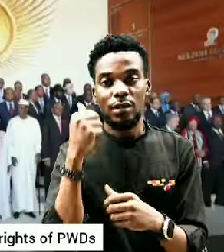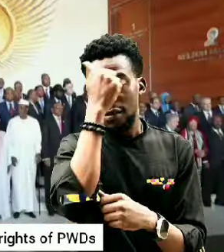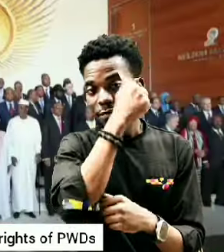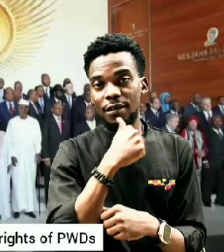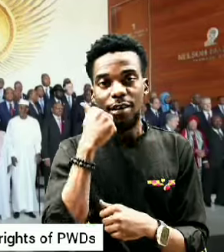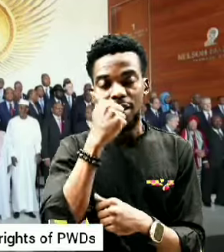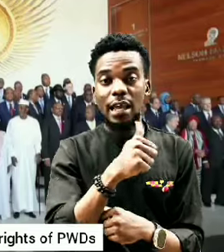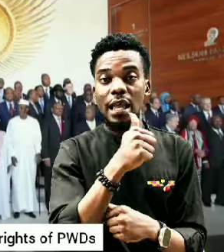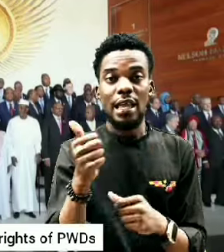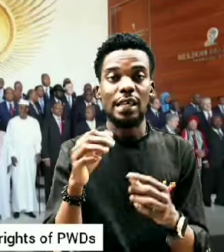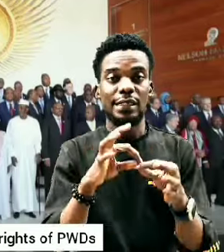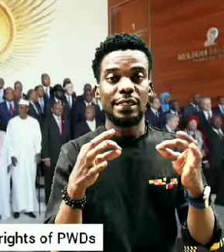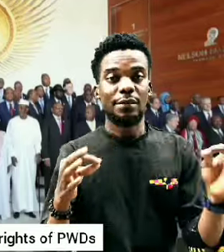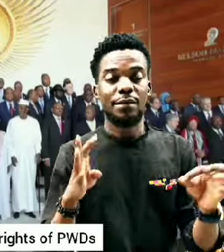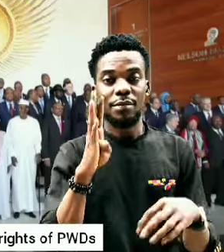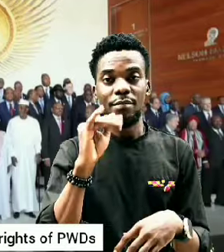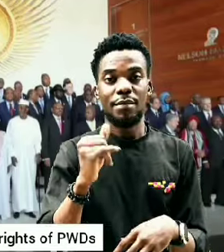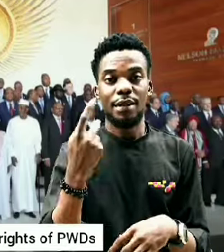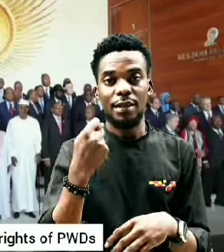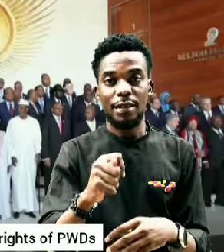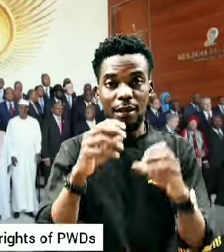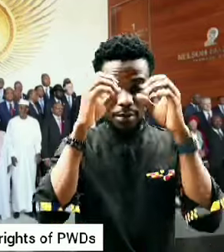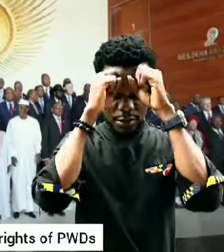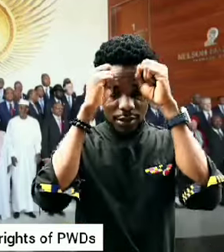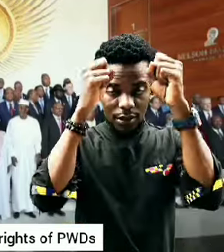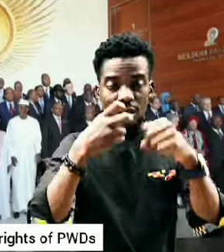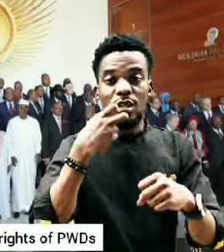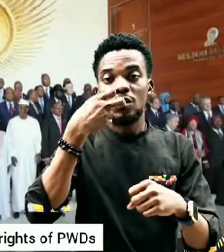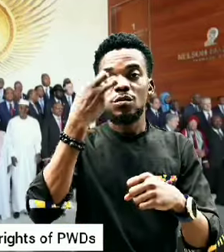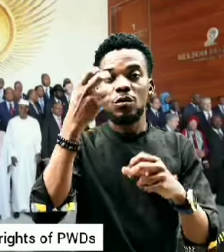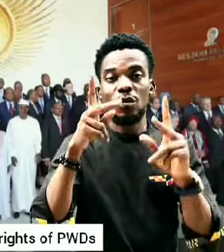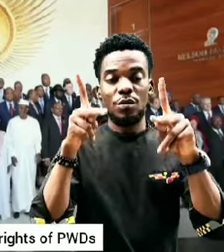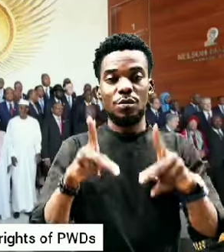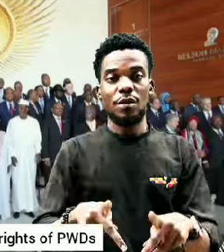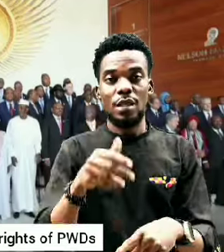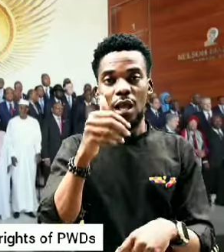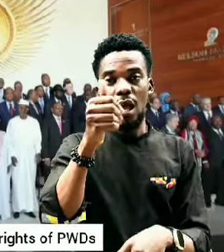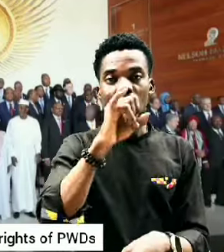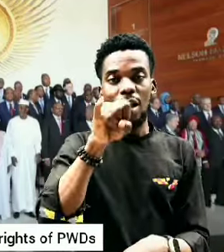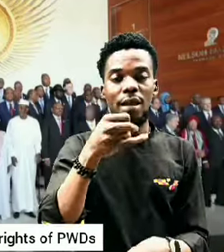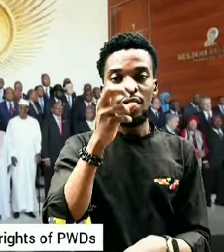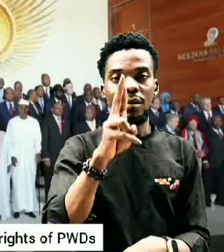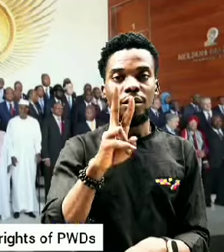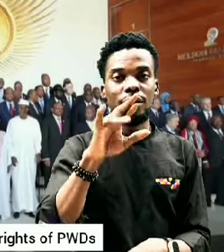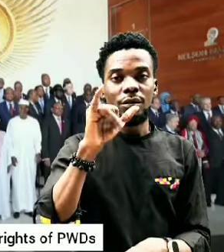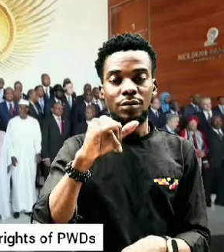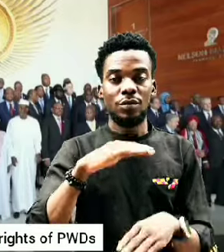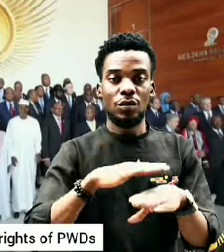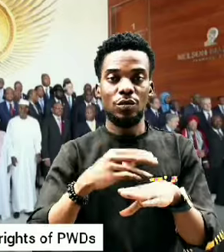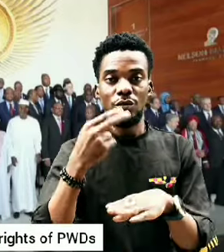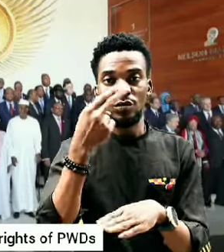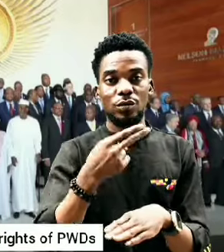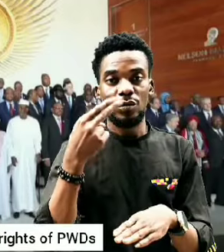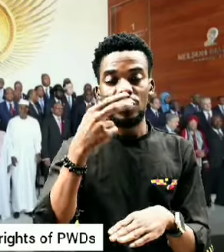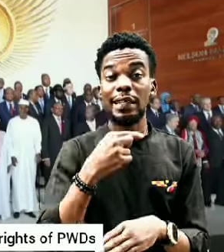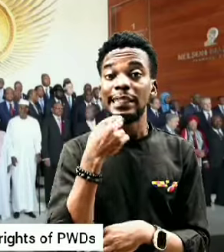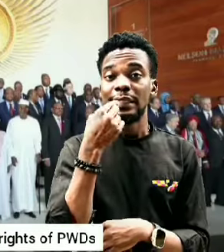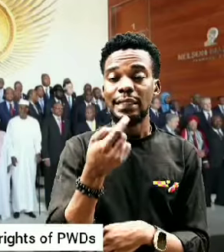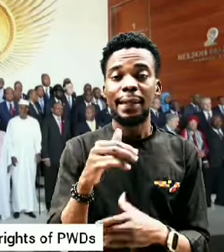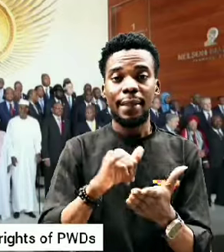A statement by the presidential spokesman Ajuri Ngelale on Thursday said